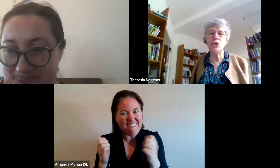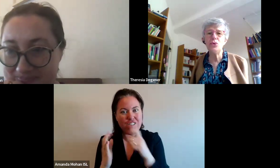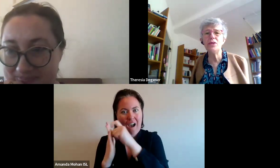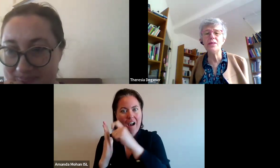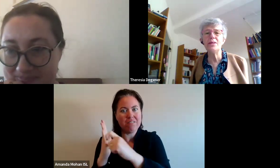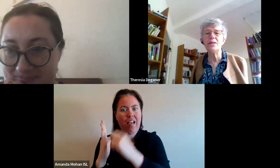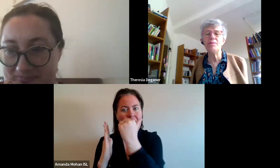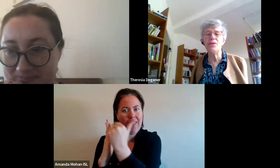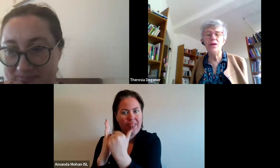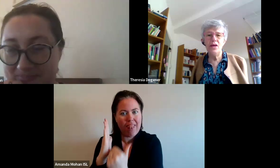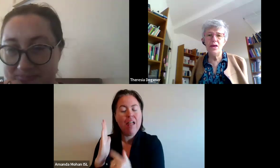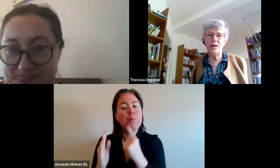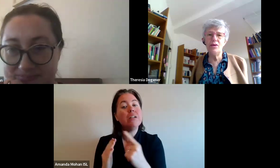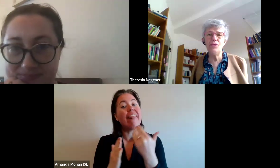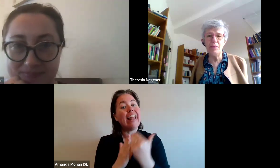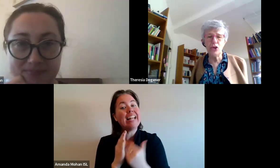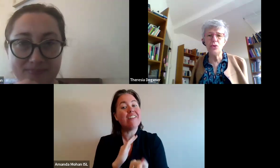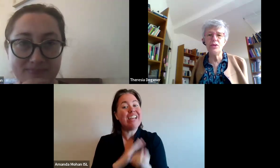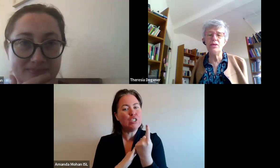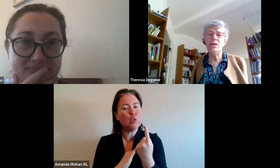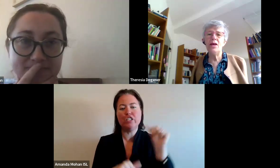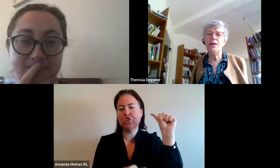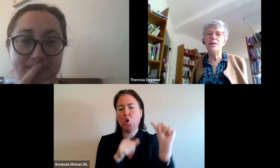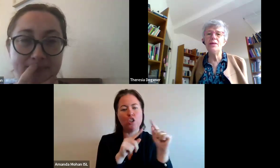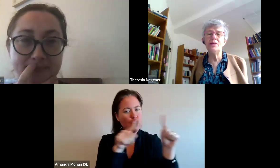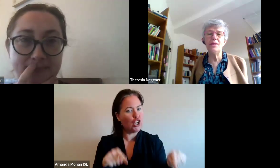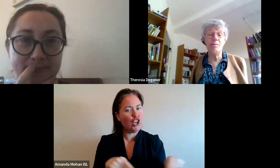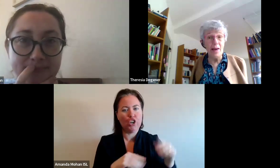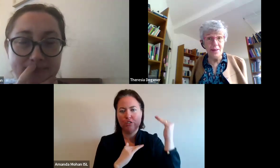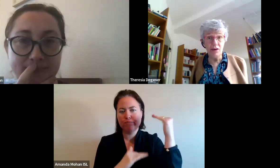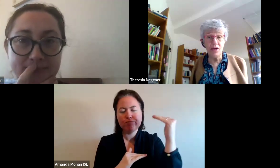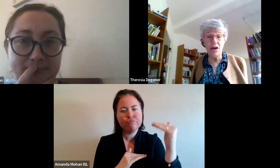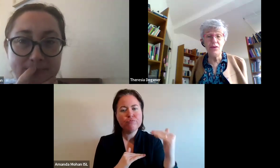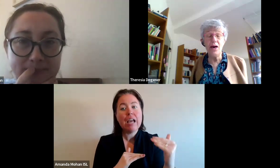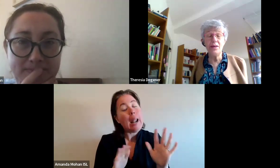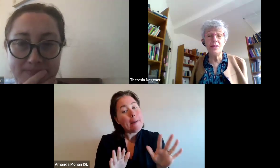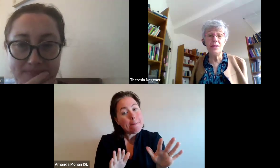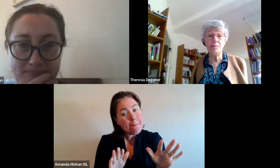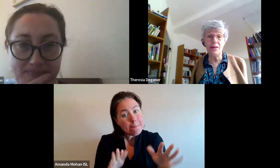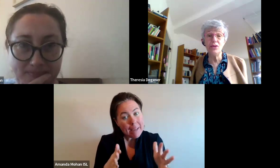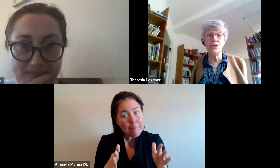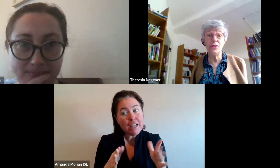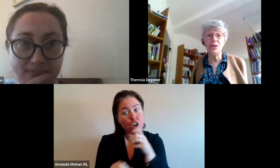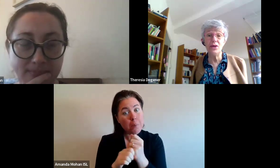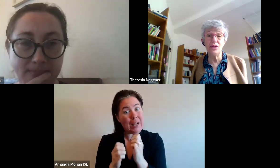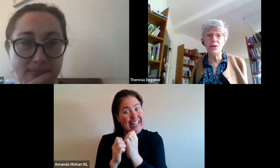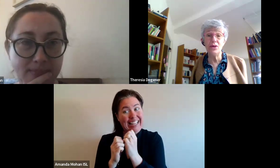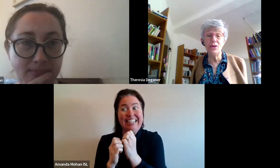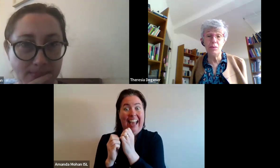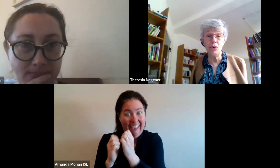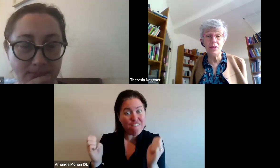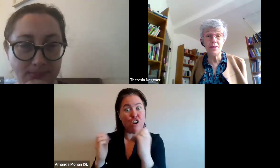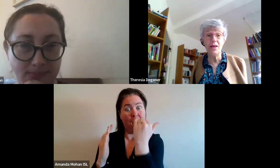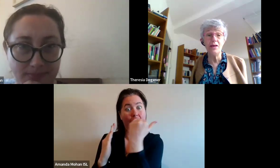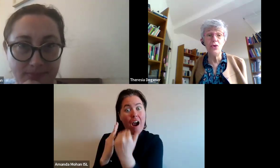of issues is much shorter, and it might cover every article. It depends on